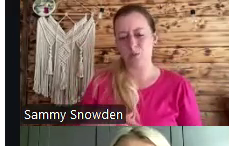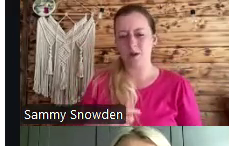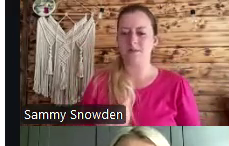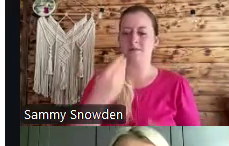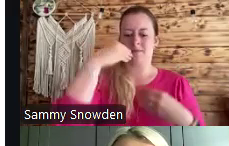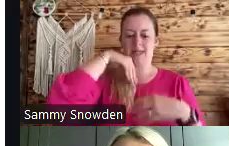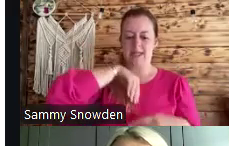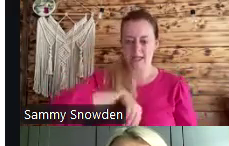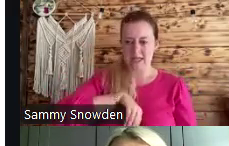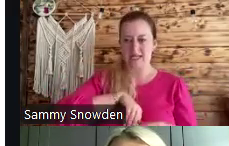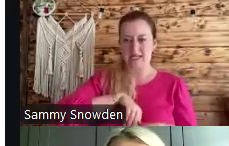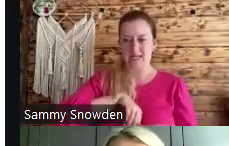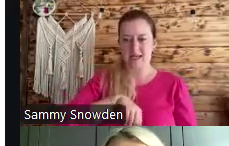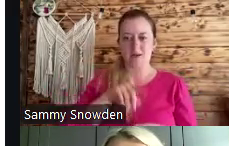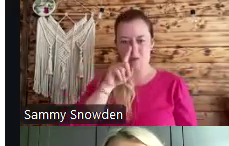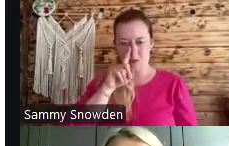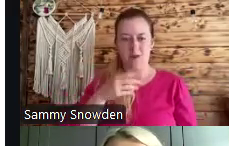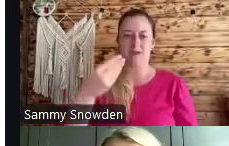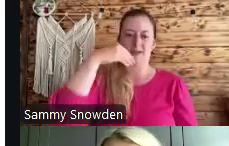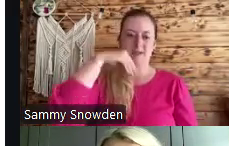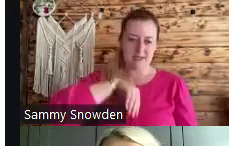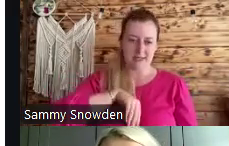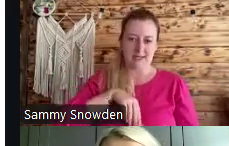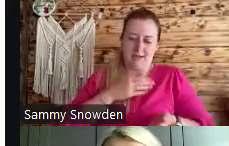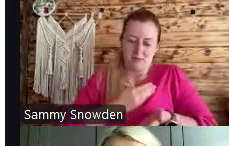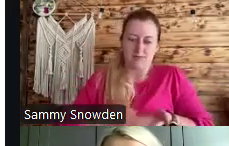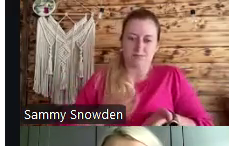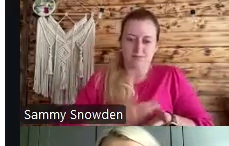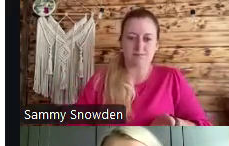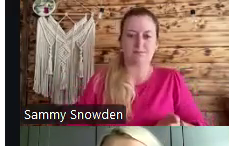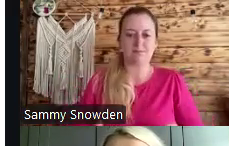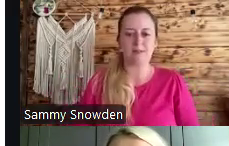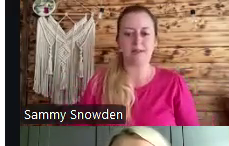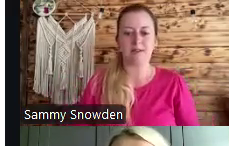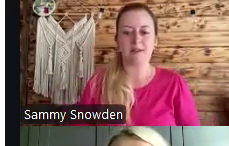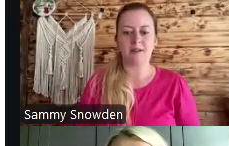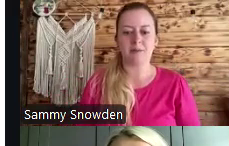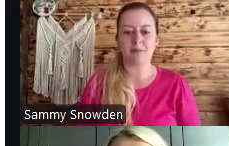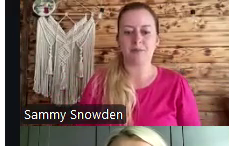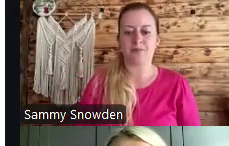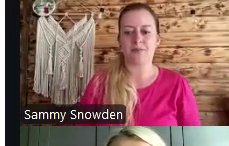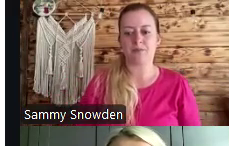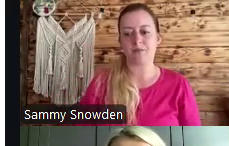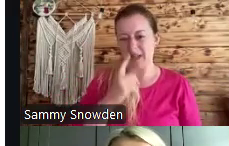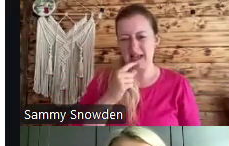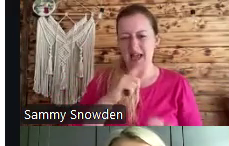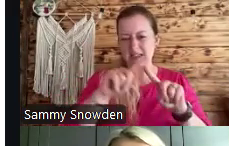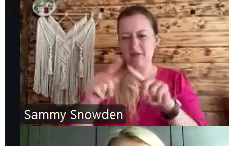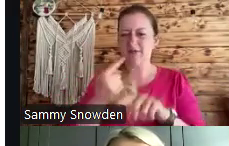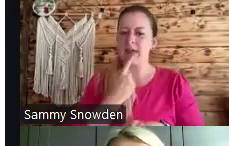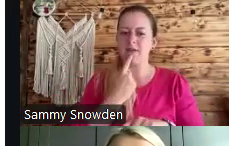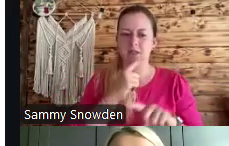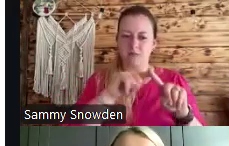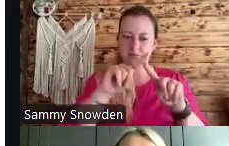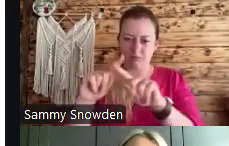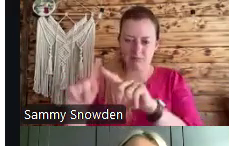gently detoxify. And definitely shake it up with lemon and other citruses as well.